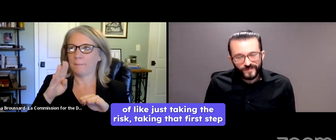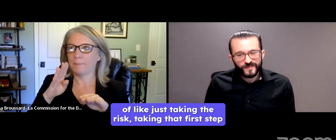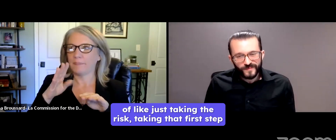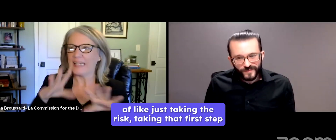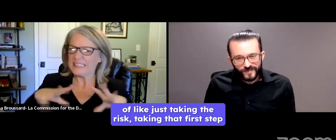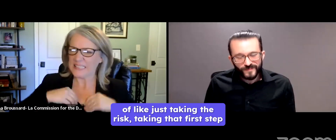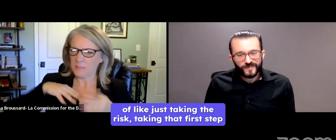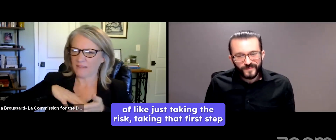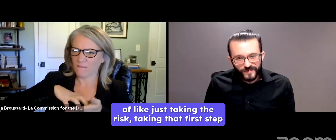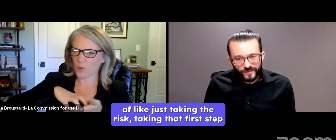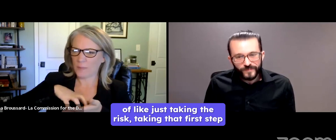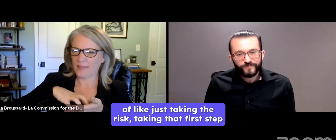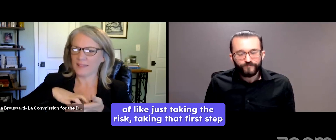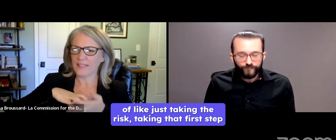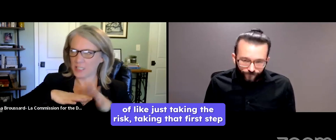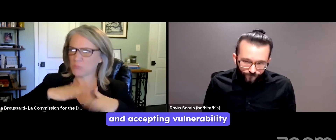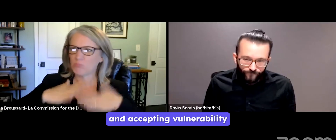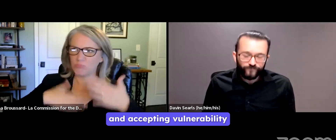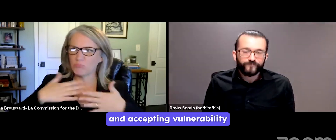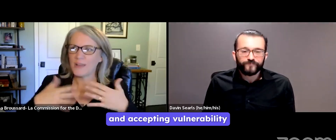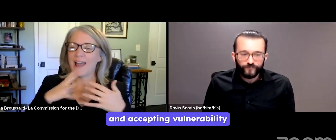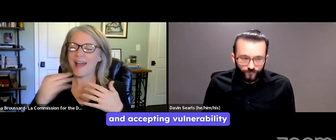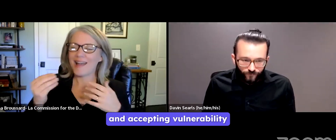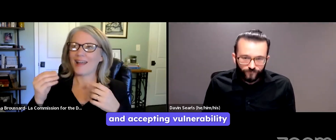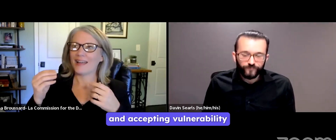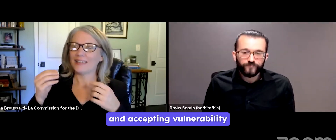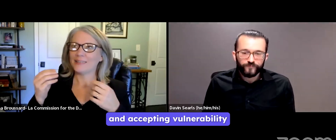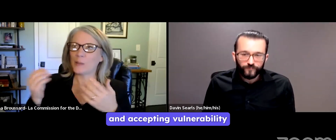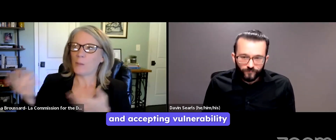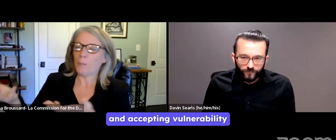the risk, taking that first step and accepting vulnerability.